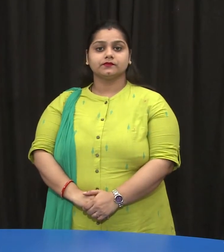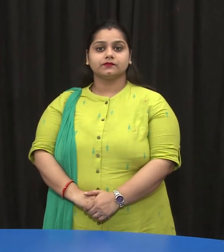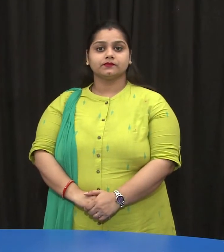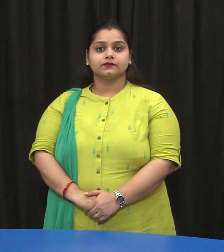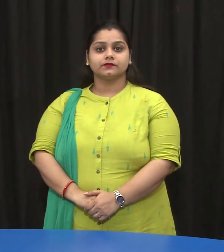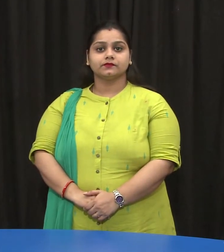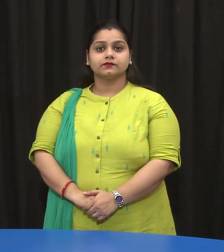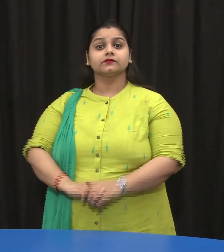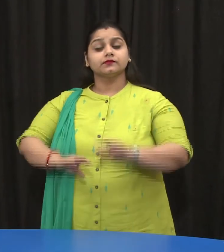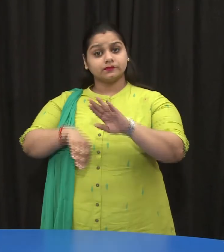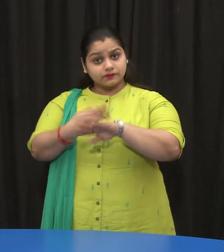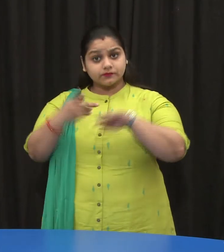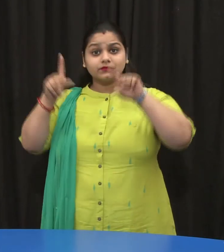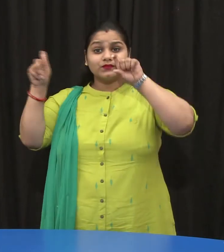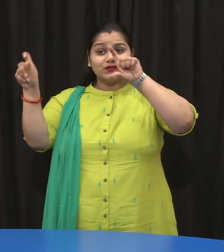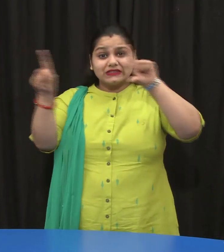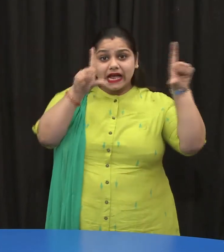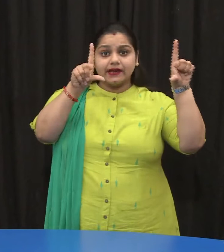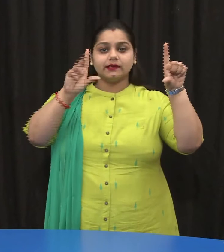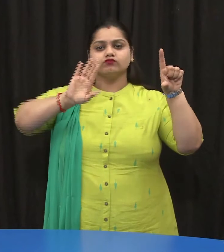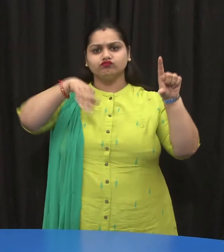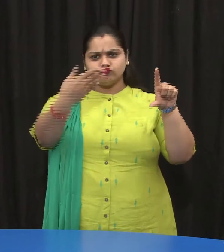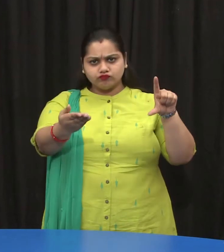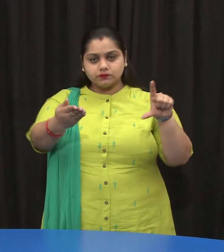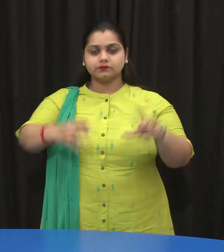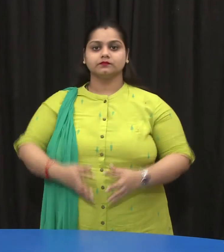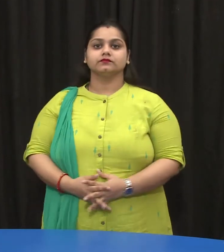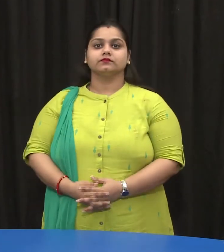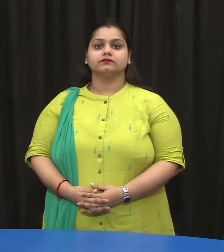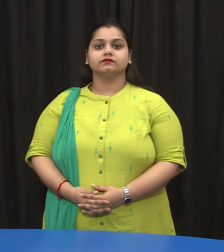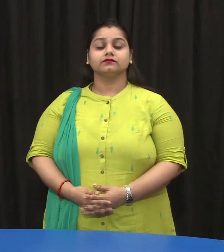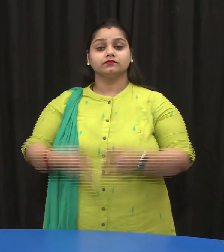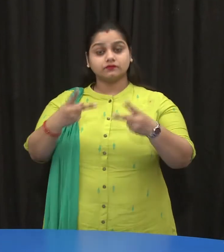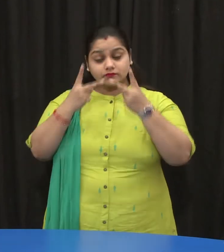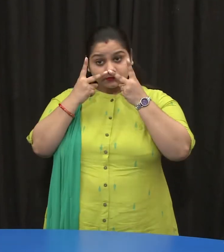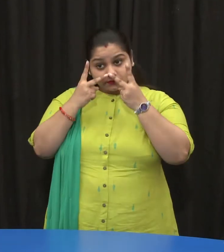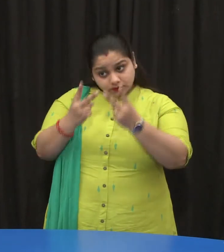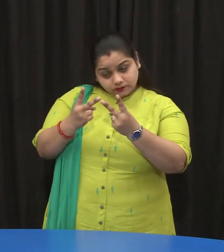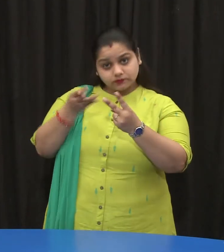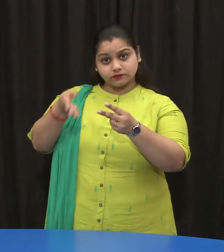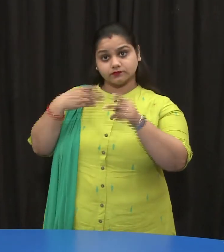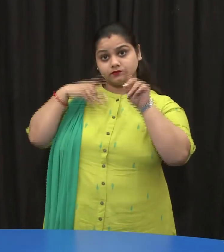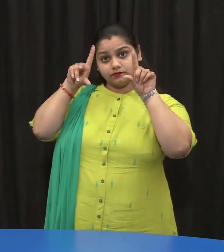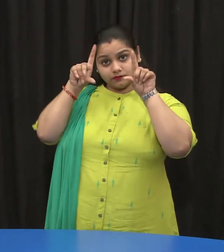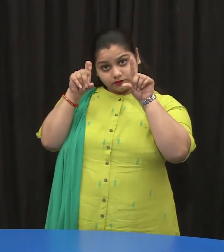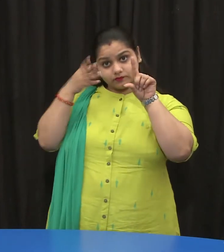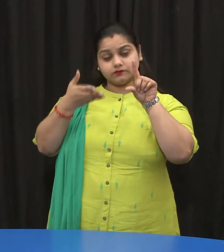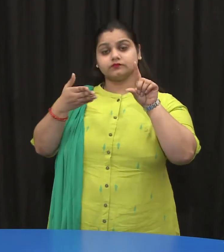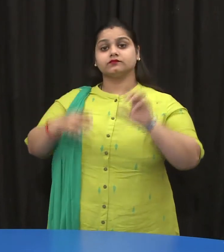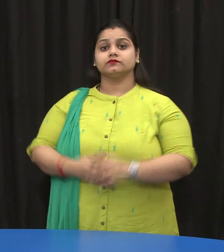In the next slide, you can look at this picture, the